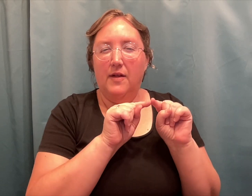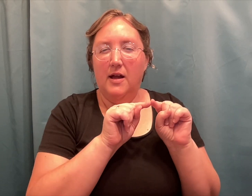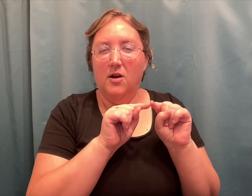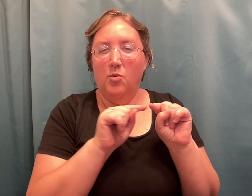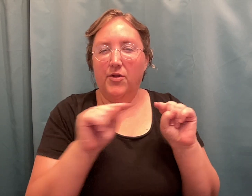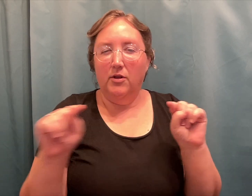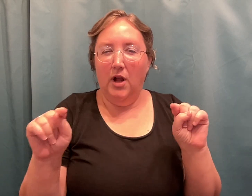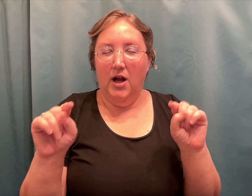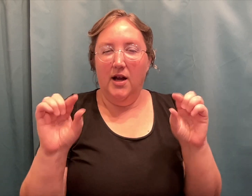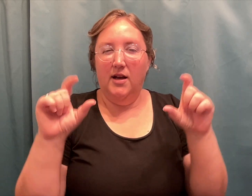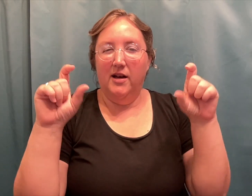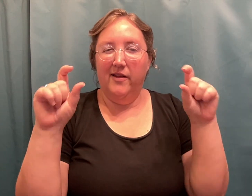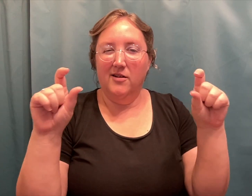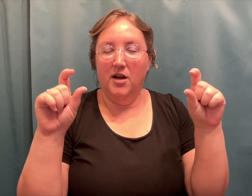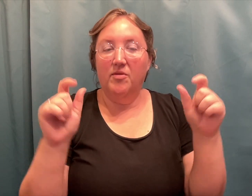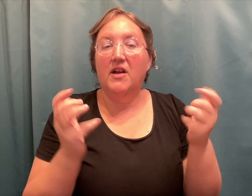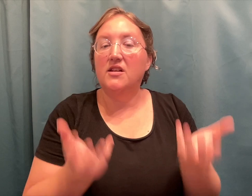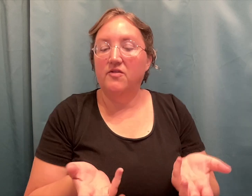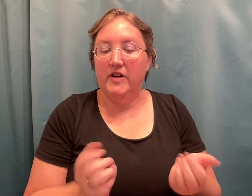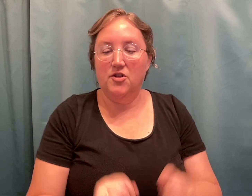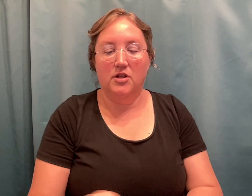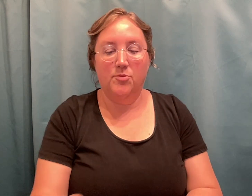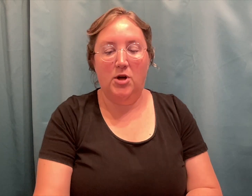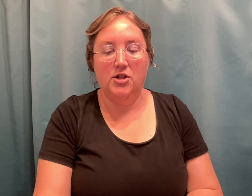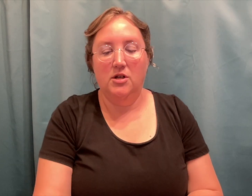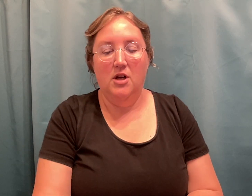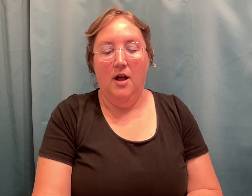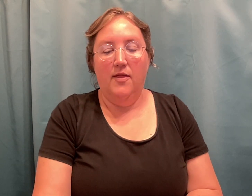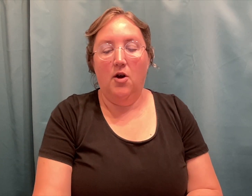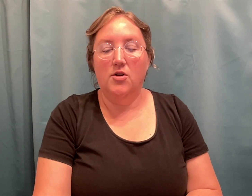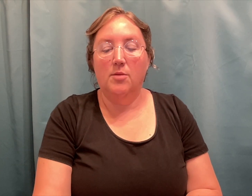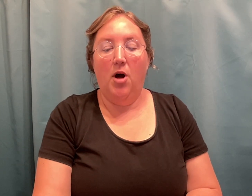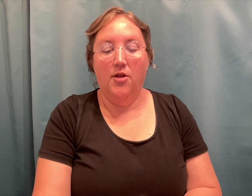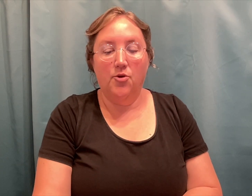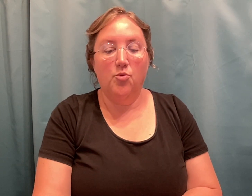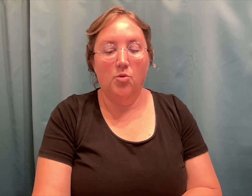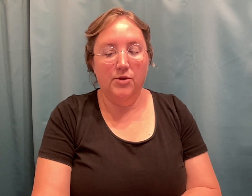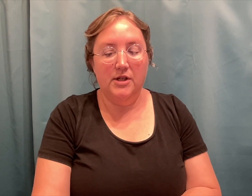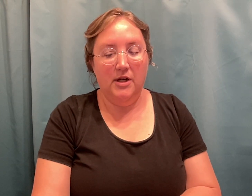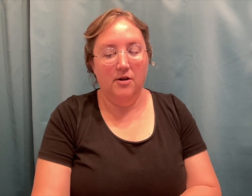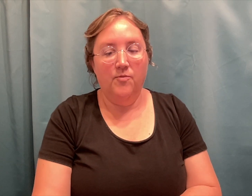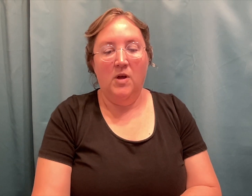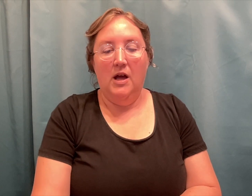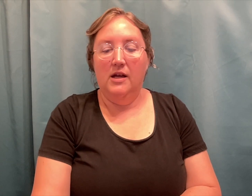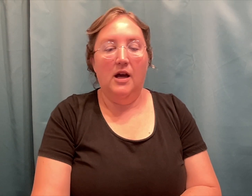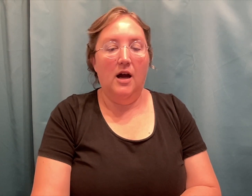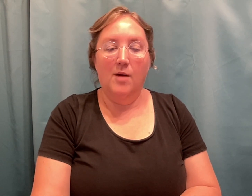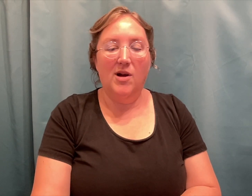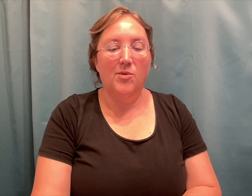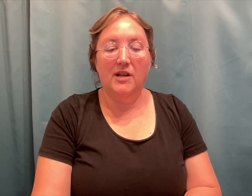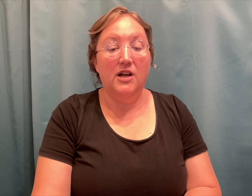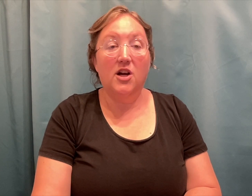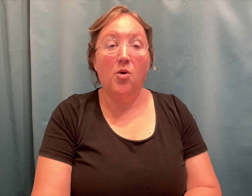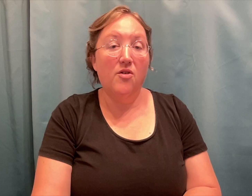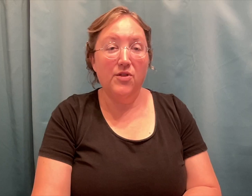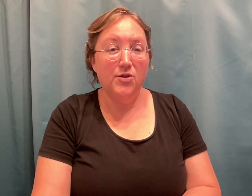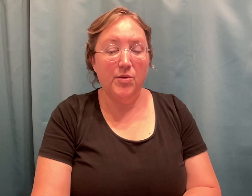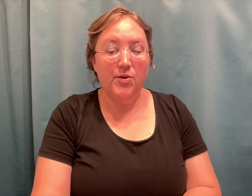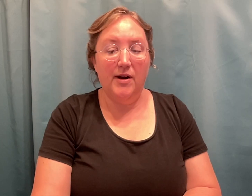anything with a line, anything on top of that is a facial expression. There are some other rules in here. I'm not really going to go over those with you right now. If